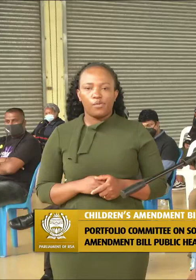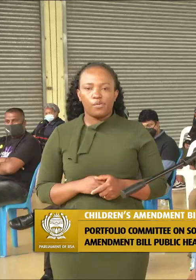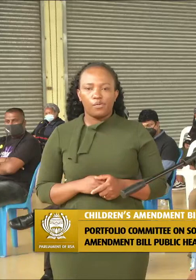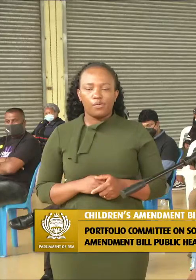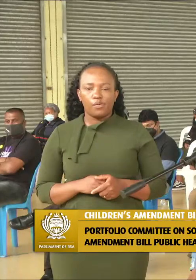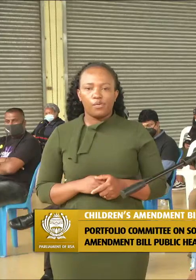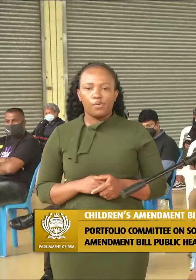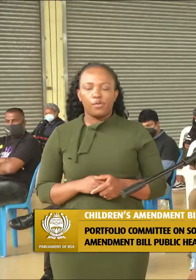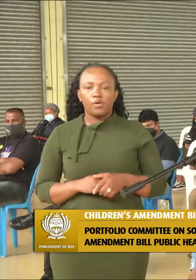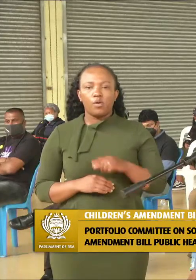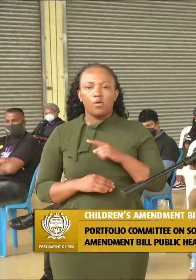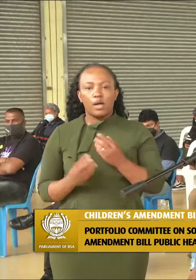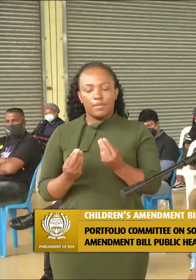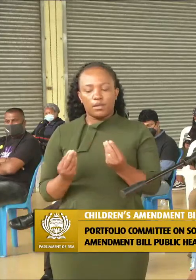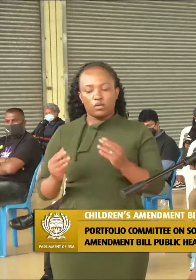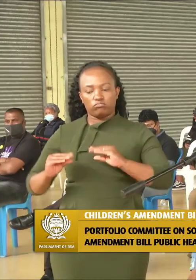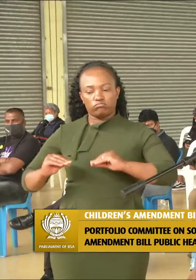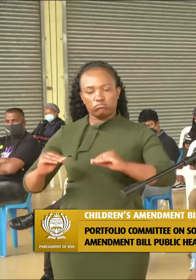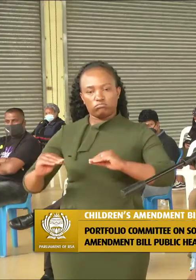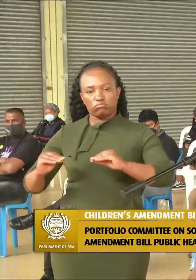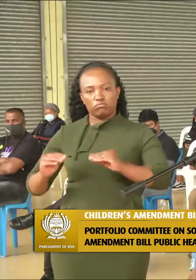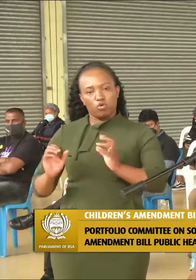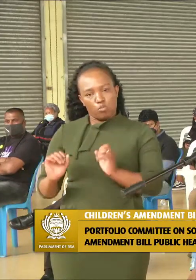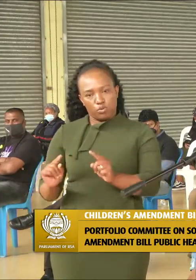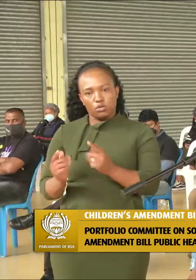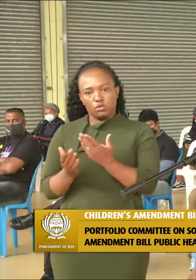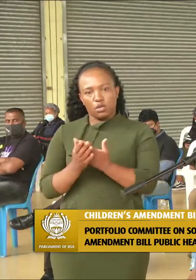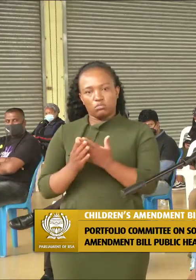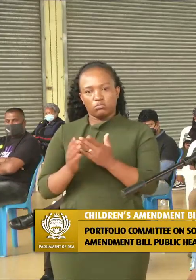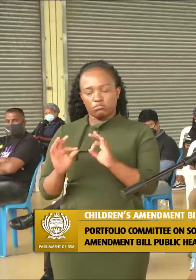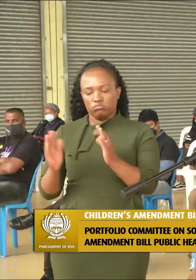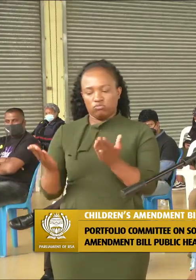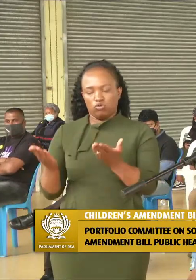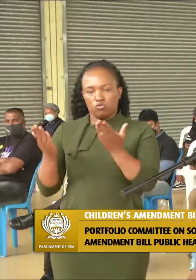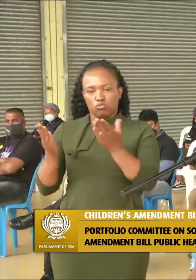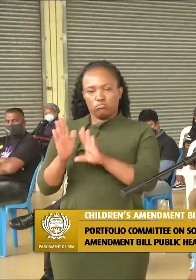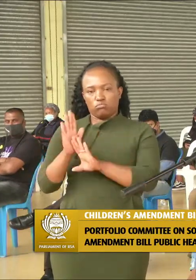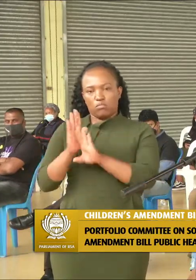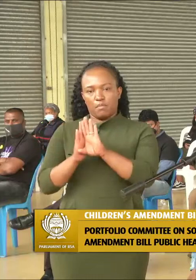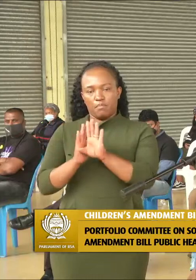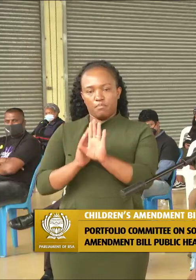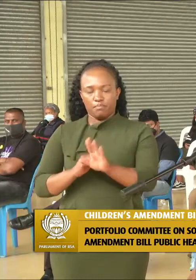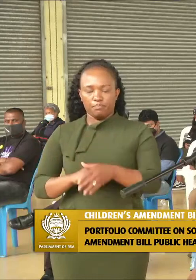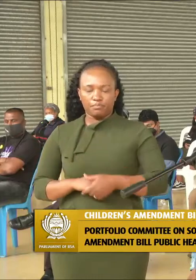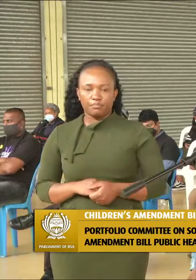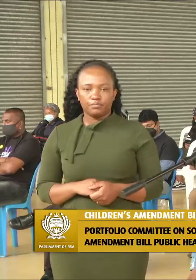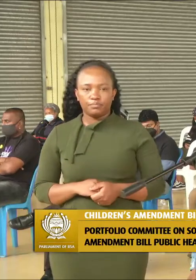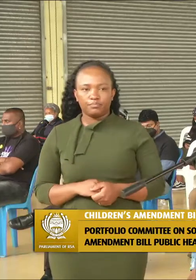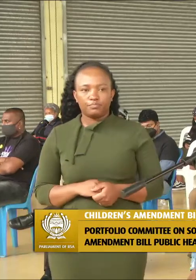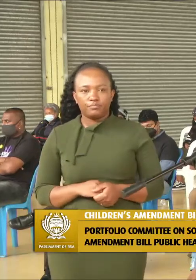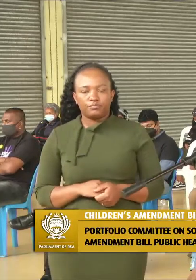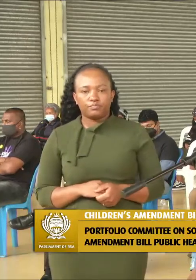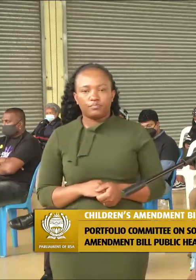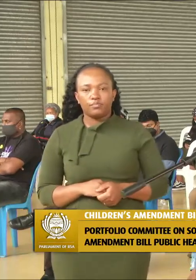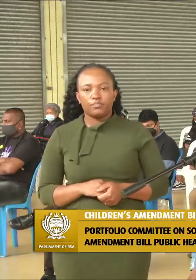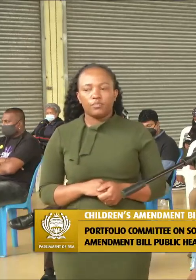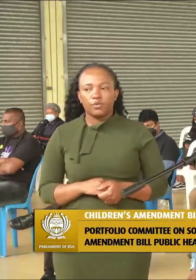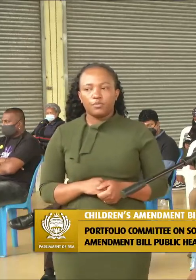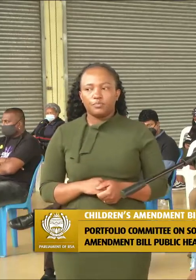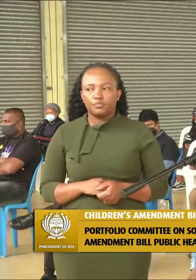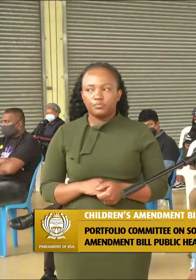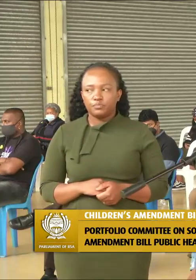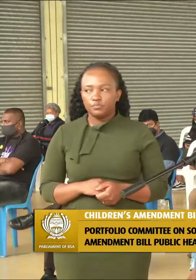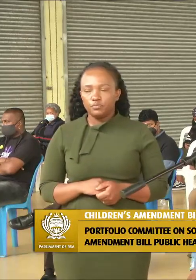act ukuthi abantwana sikwazi ukubanikeza ithuba lokuthi sibakhulise ngeupbringing yaka education. I'm very thankful for